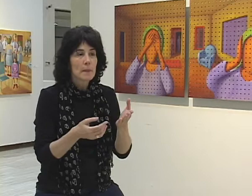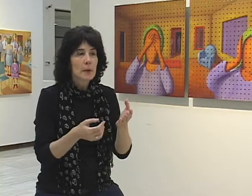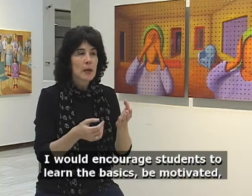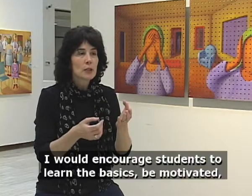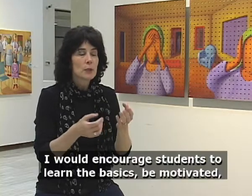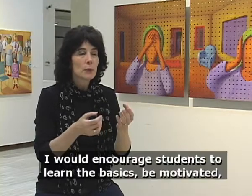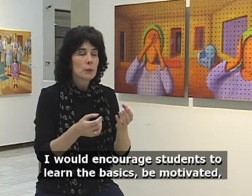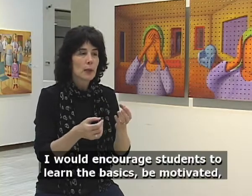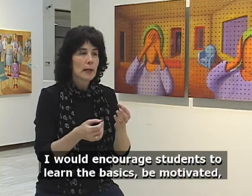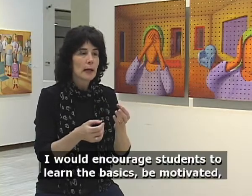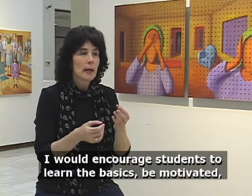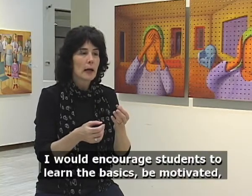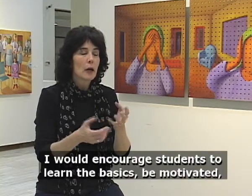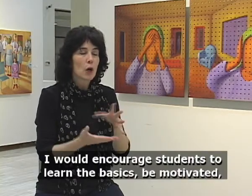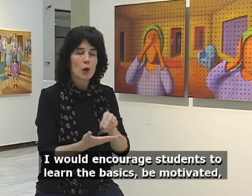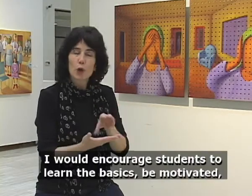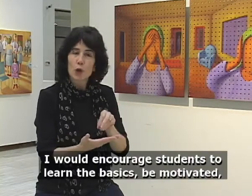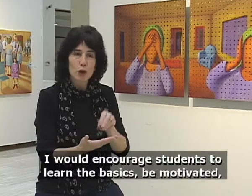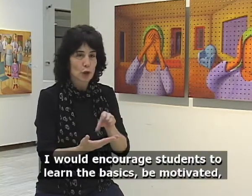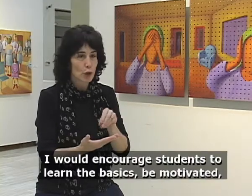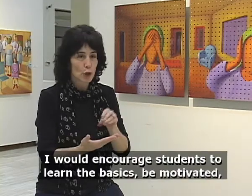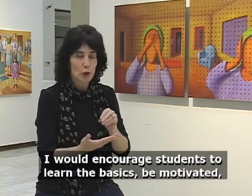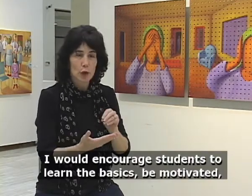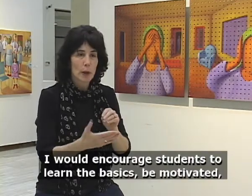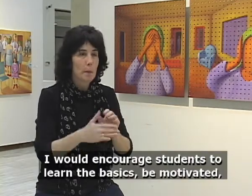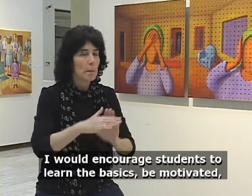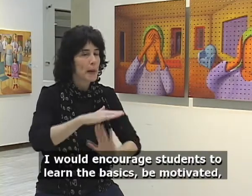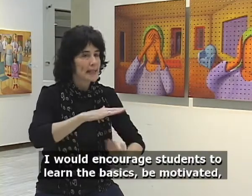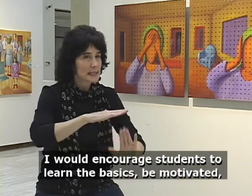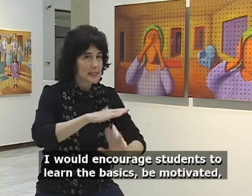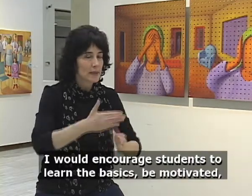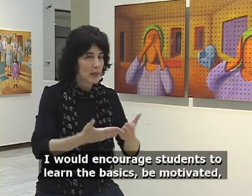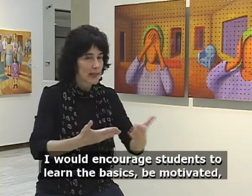I would encourage students to learn the basics.